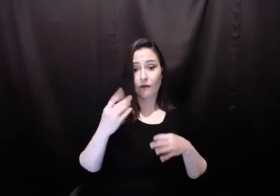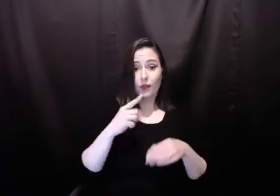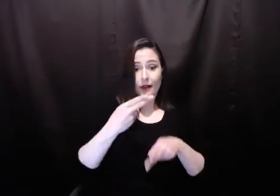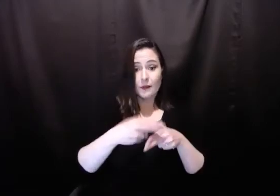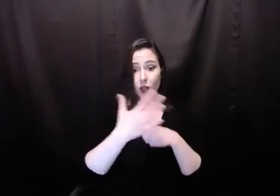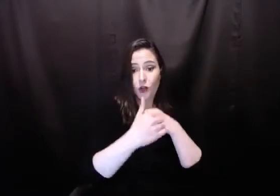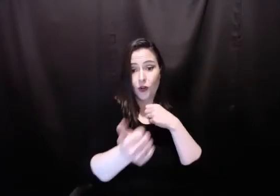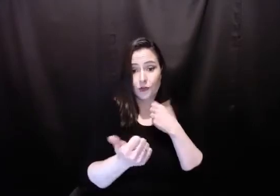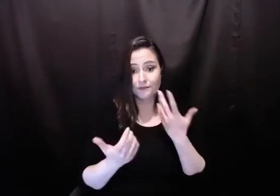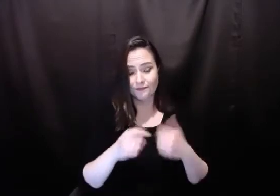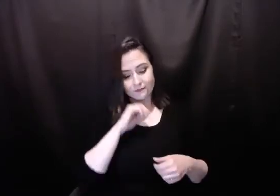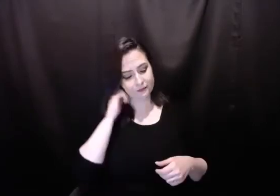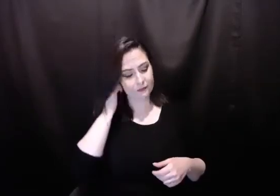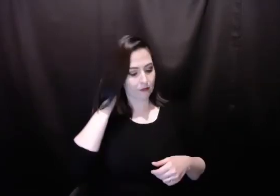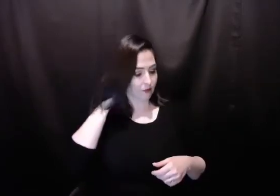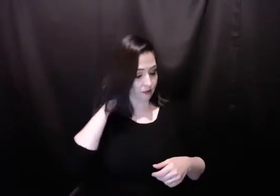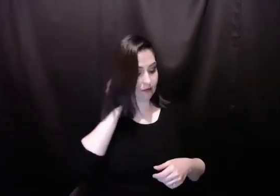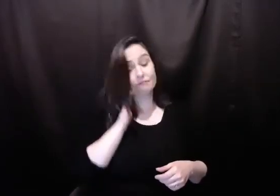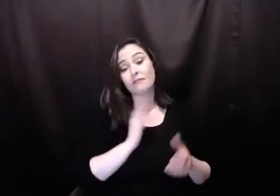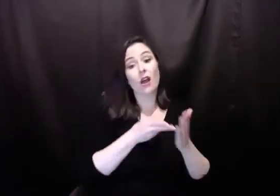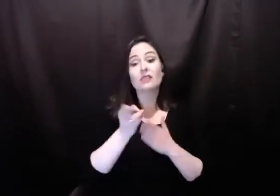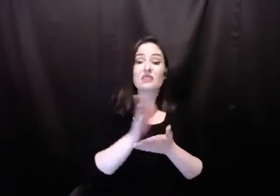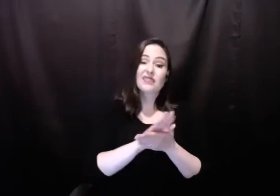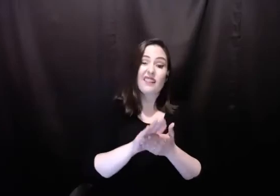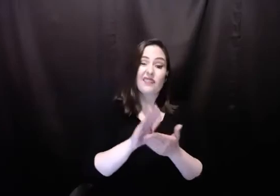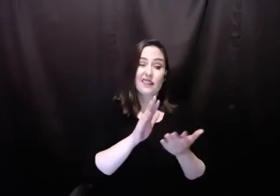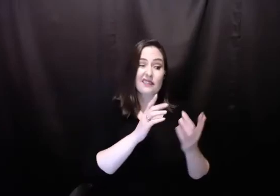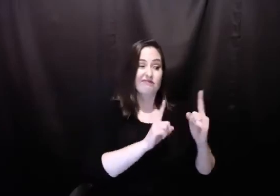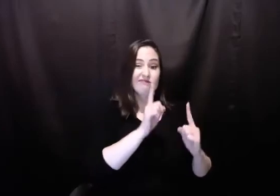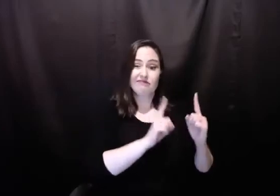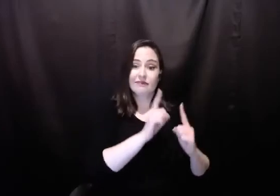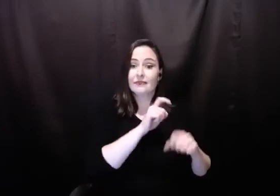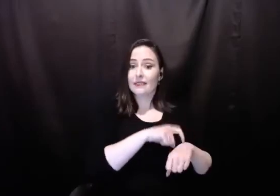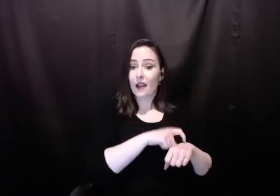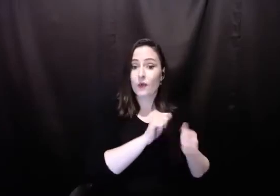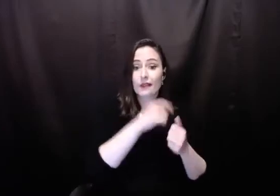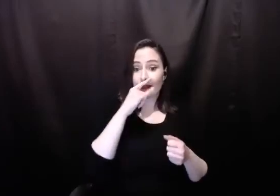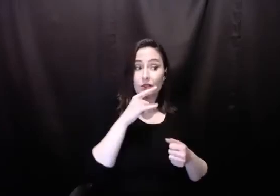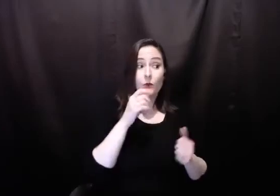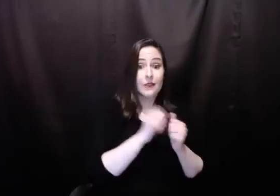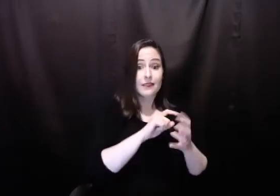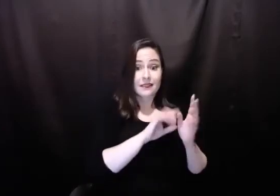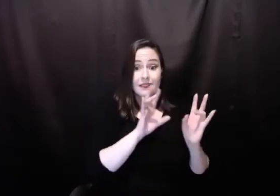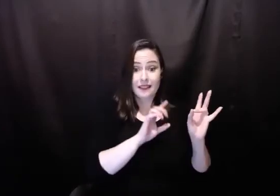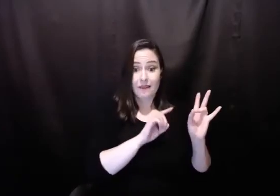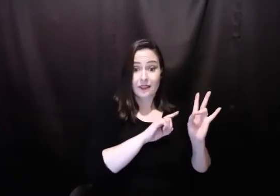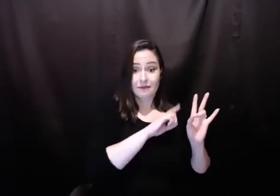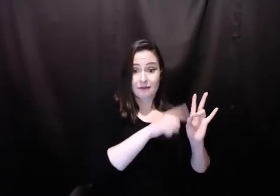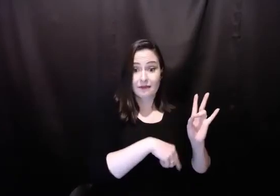lot of one-on-one time. So after that, I wouldn't tell their teachers that, we'd go out for lunch. I mean, it's just what Al-Anon has